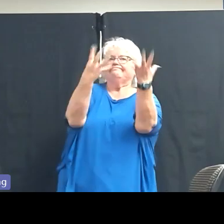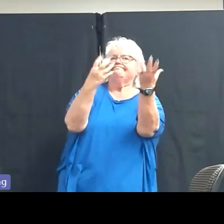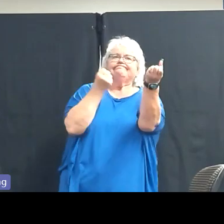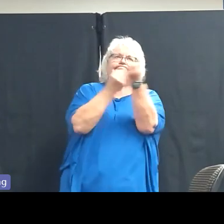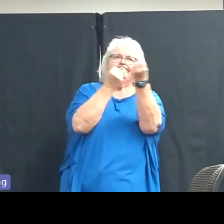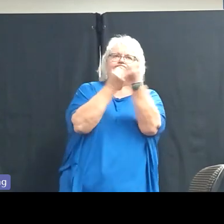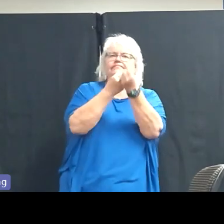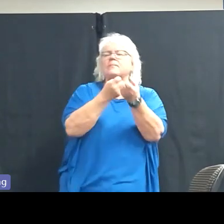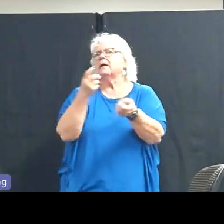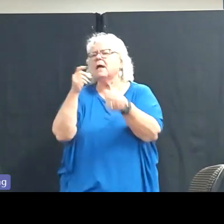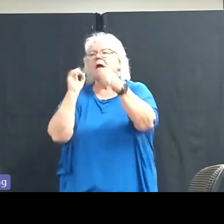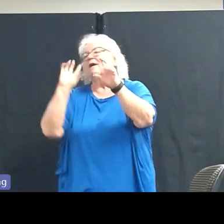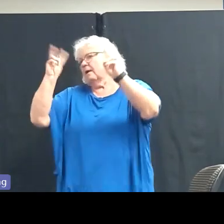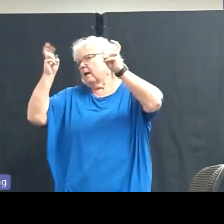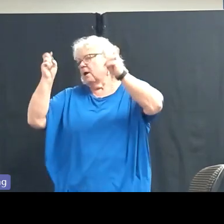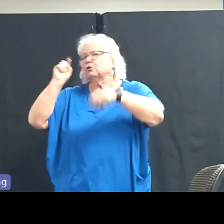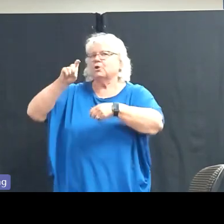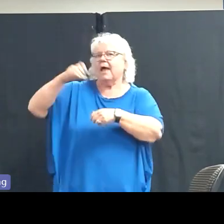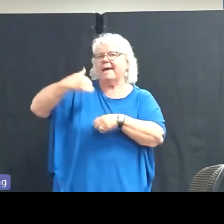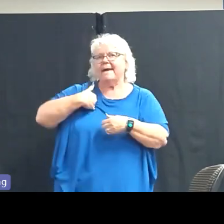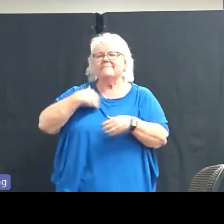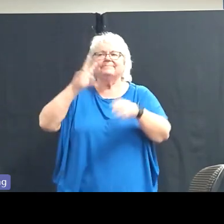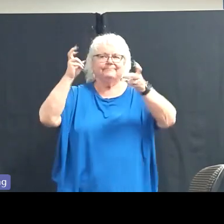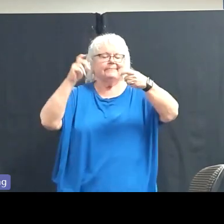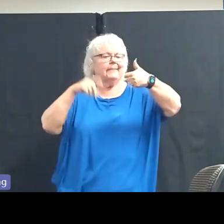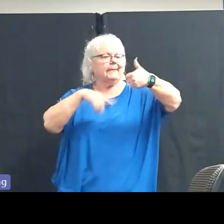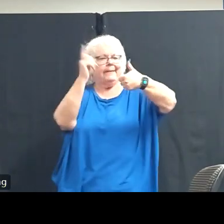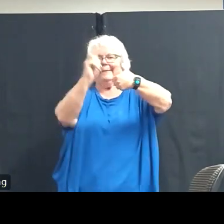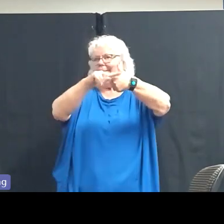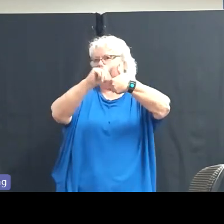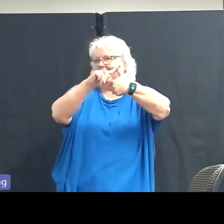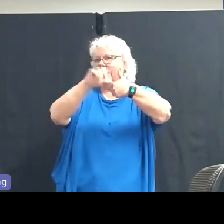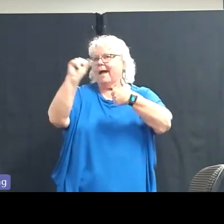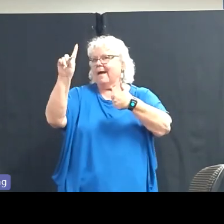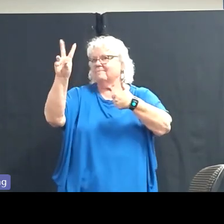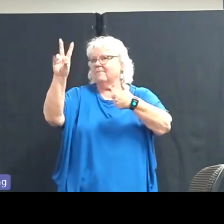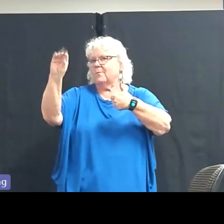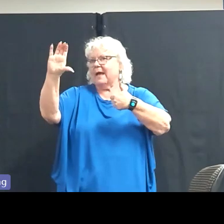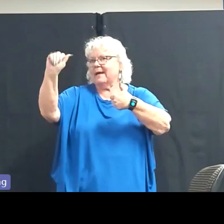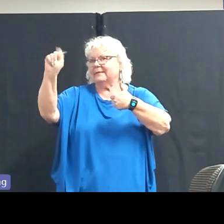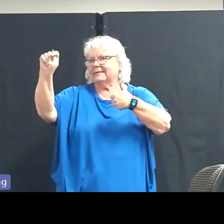understand quite what the role is and what supports are being given. So for